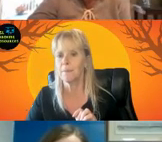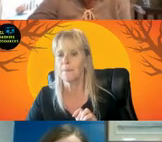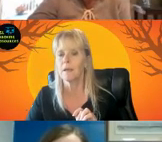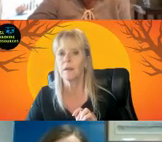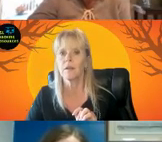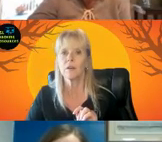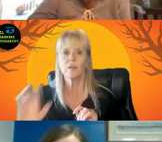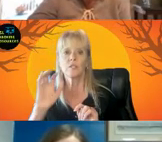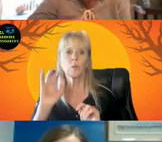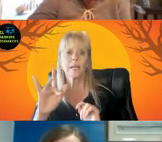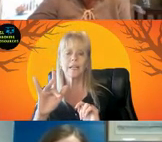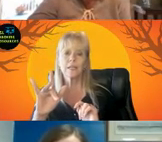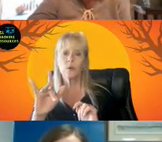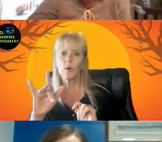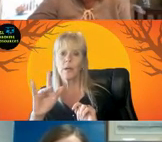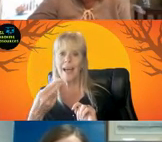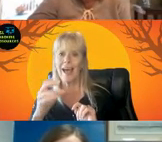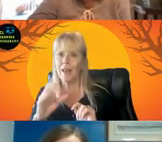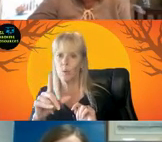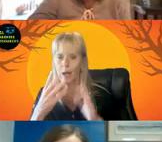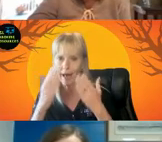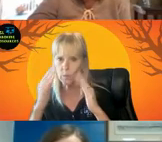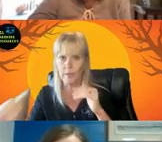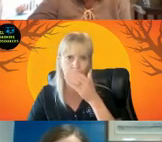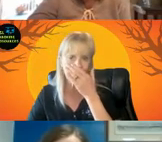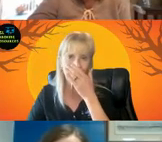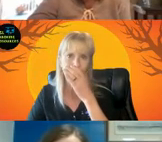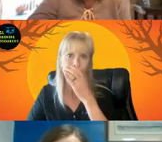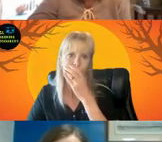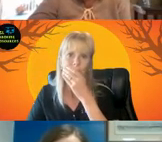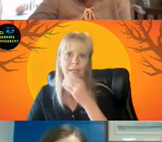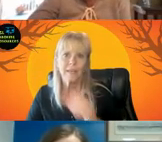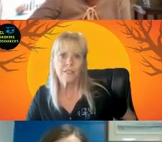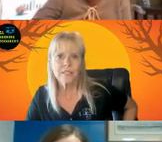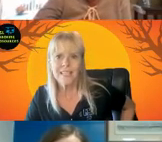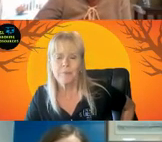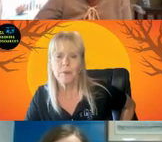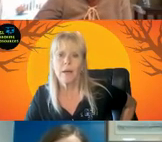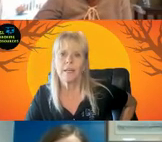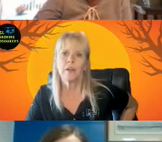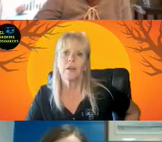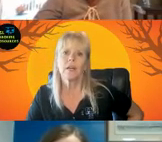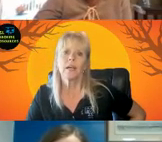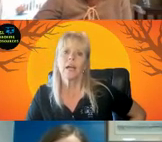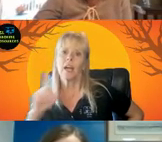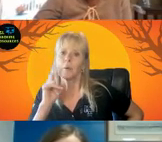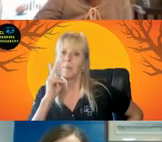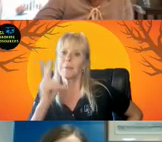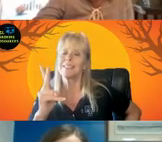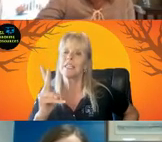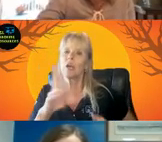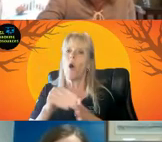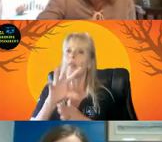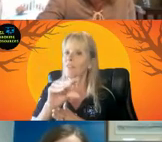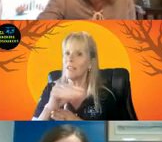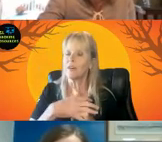everything. So when I clicked on Halloween, it's going to take me right here, and I'm going to be